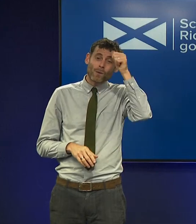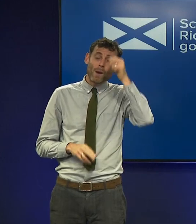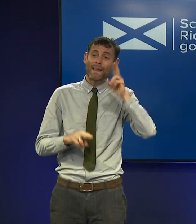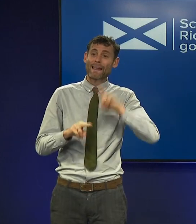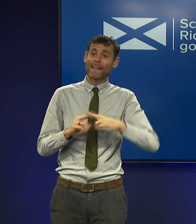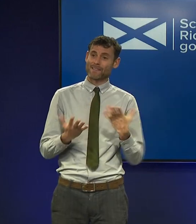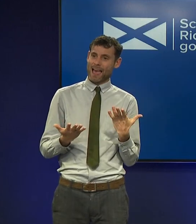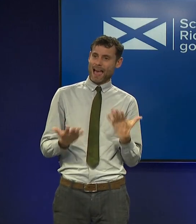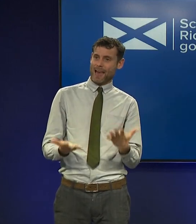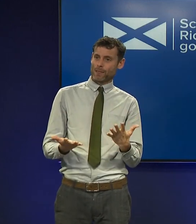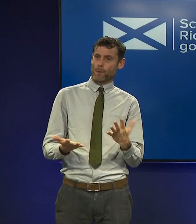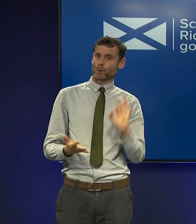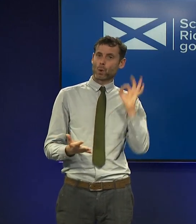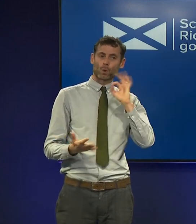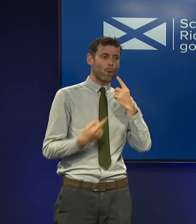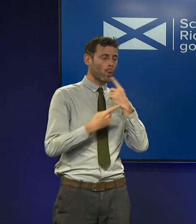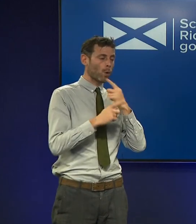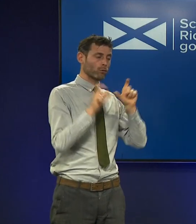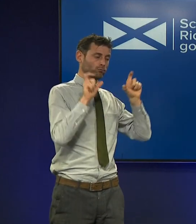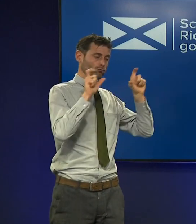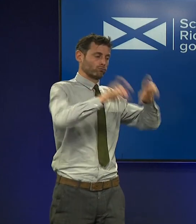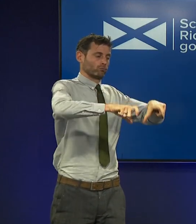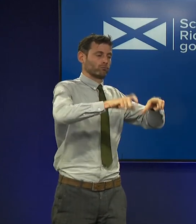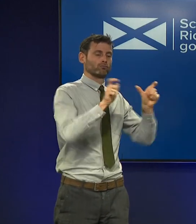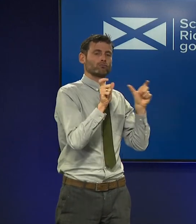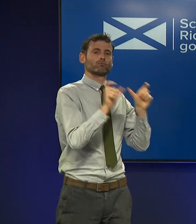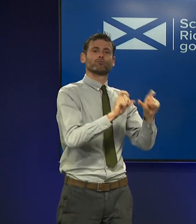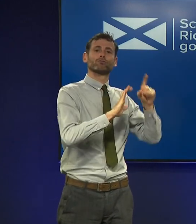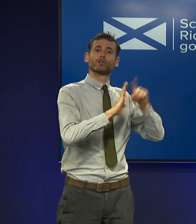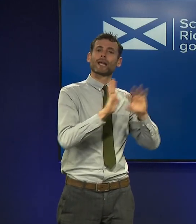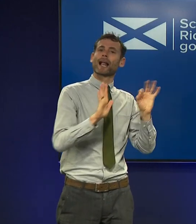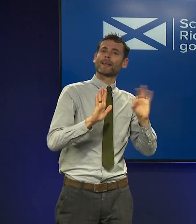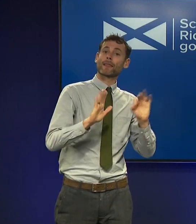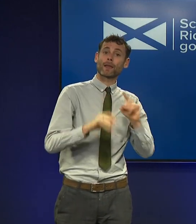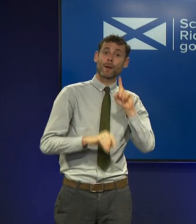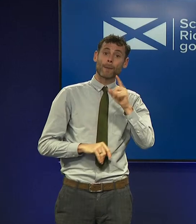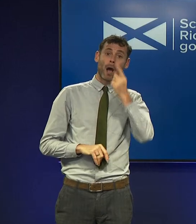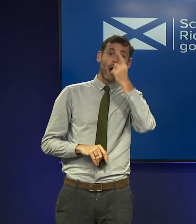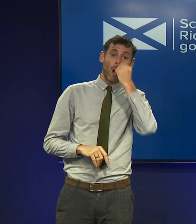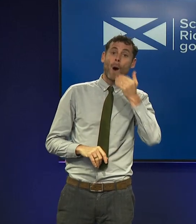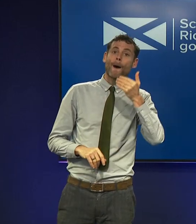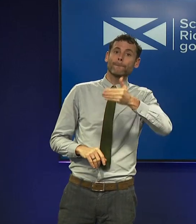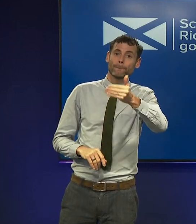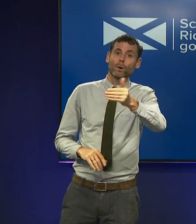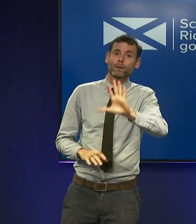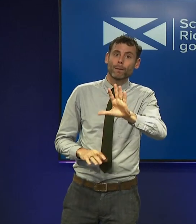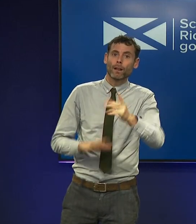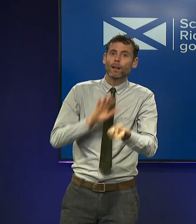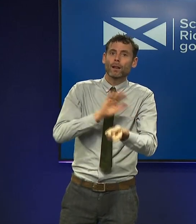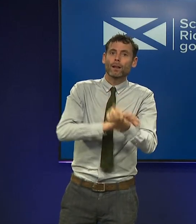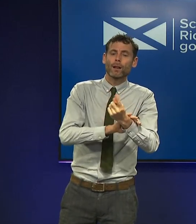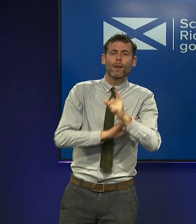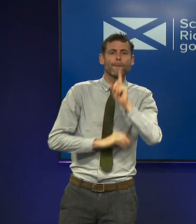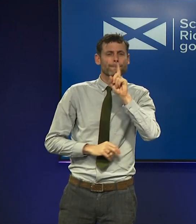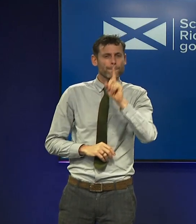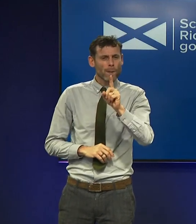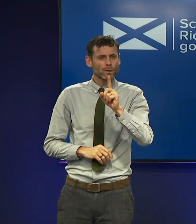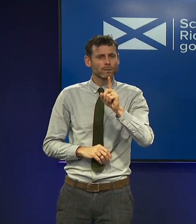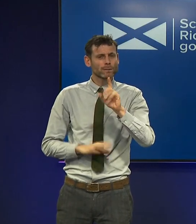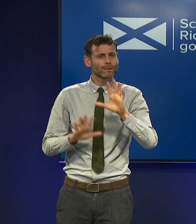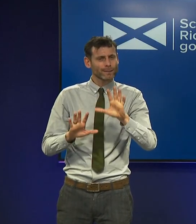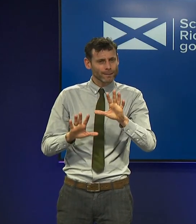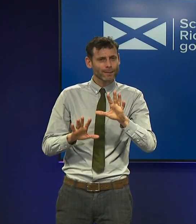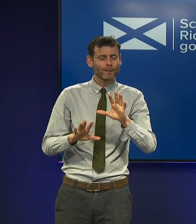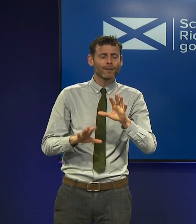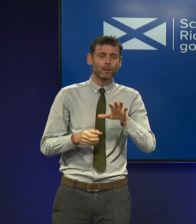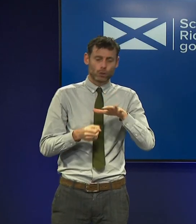mean I can rule it out forever. But I don't want to be in the realms of considering any of these things. I think we know how difficult